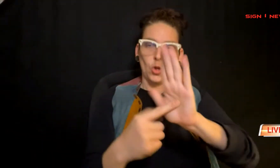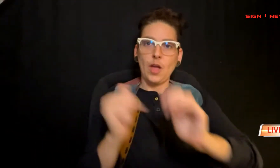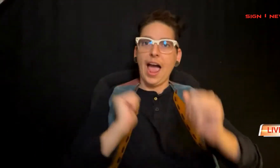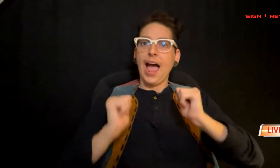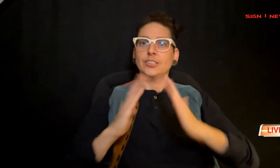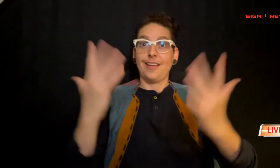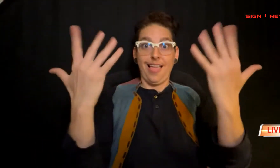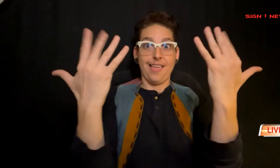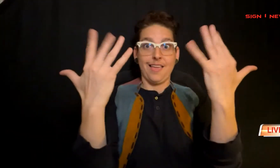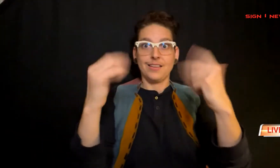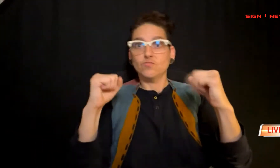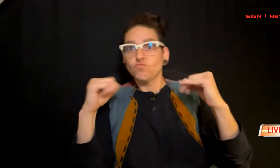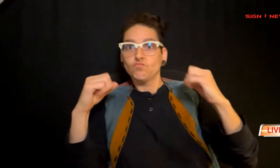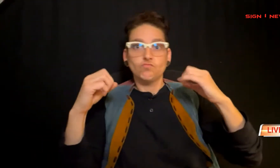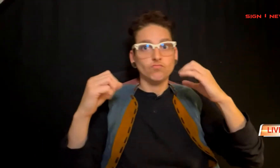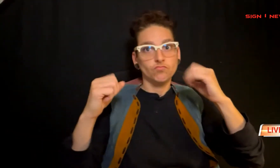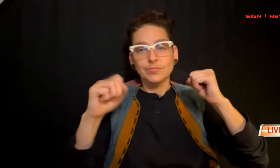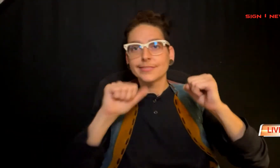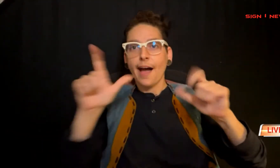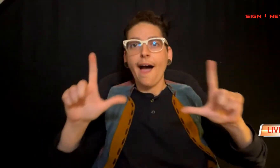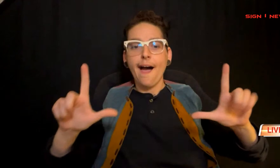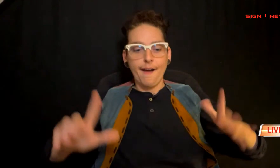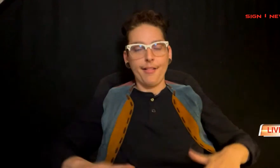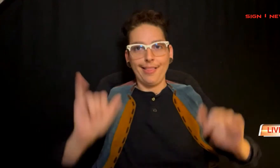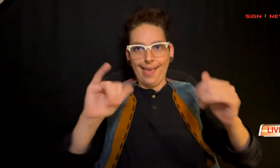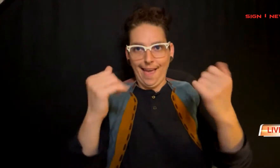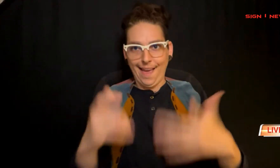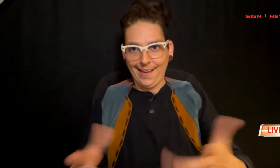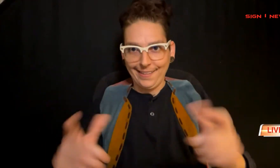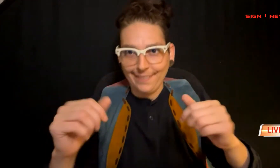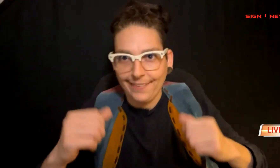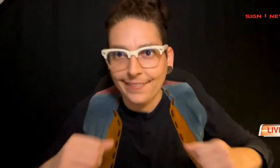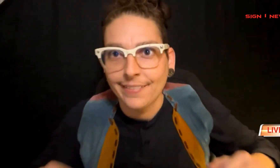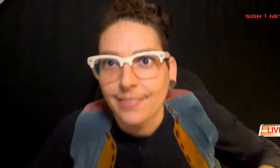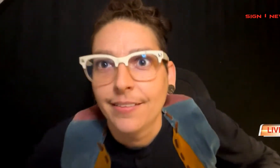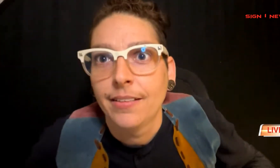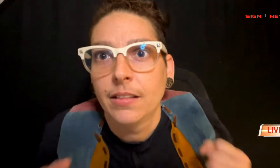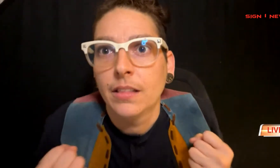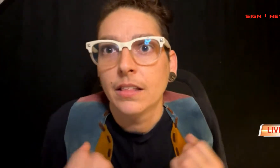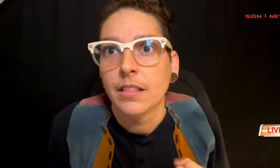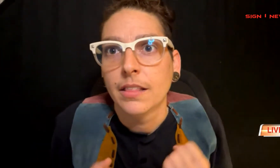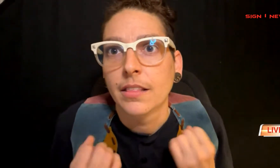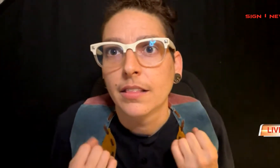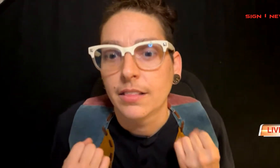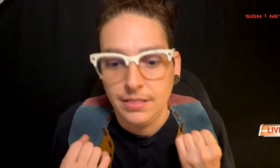she was very strict about making sure that the actors' hands were never cut off.